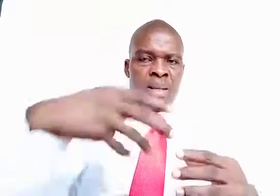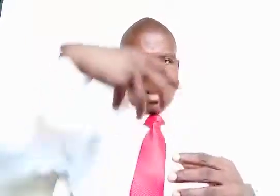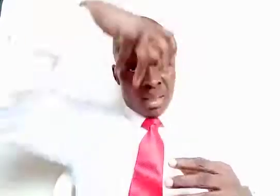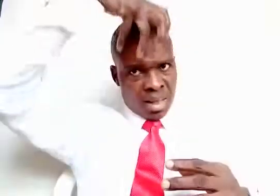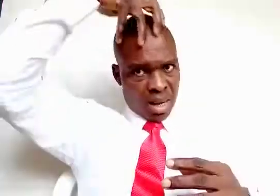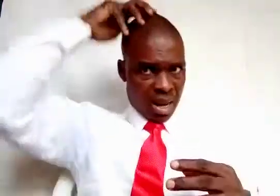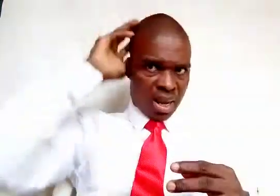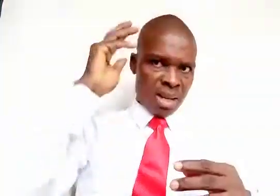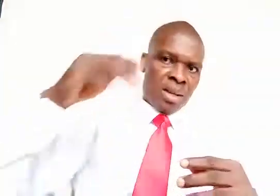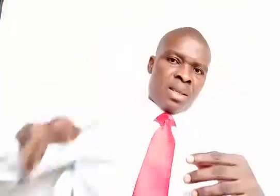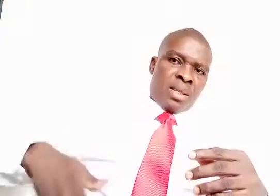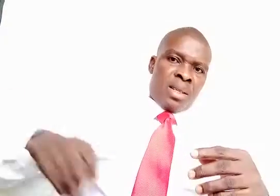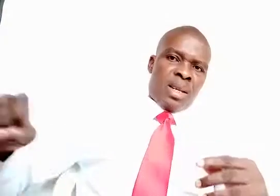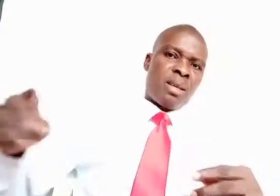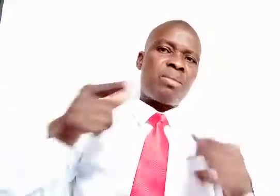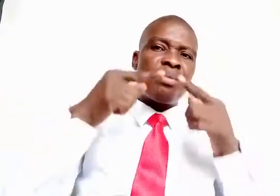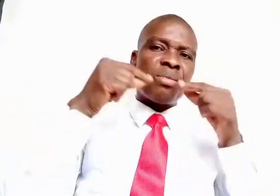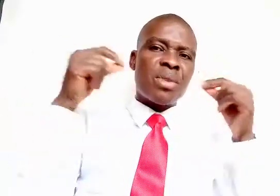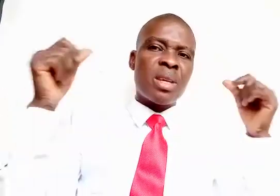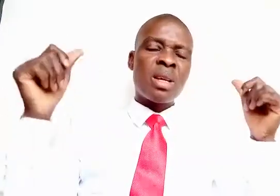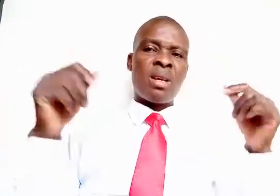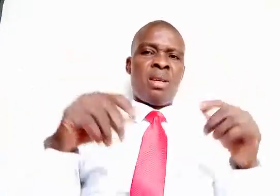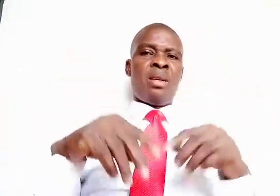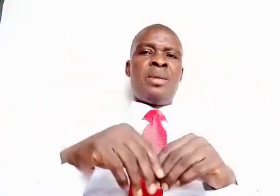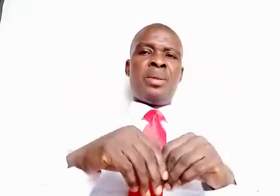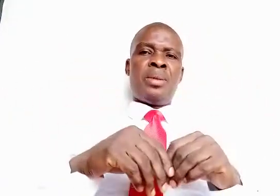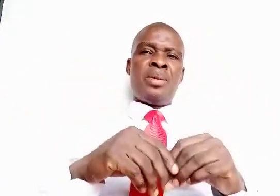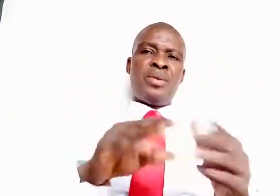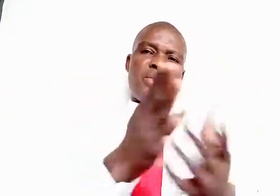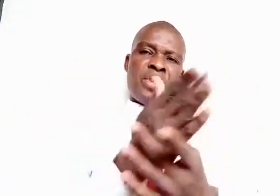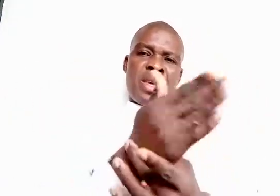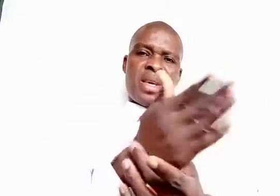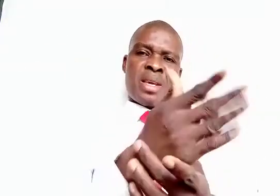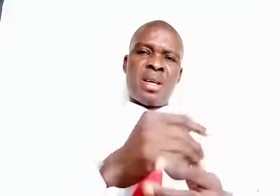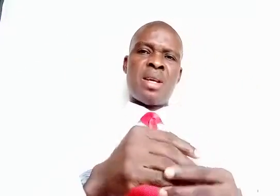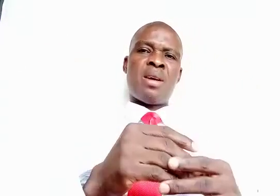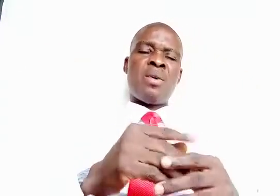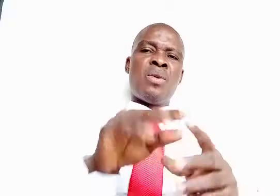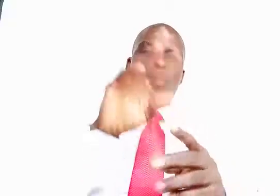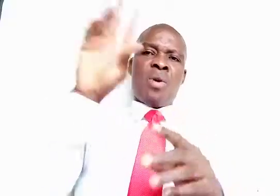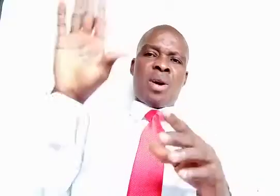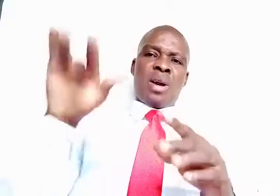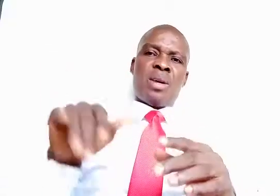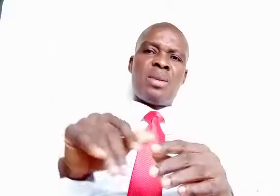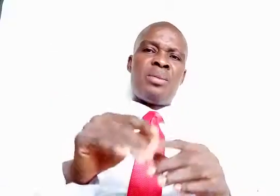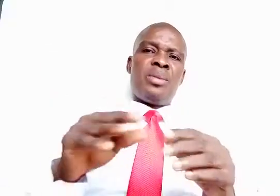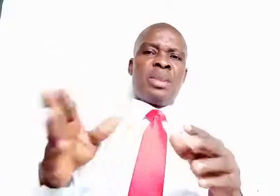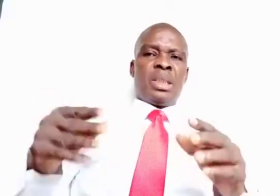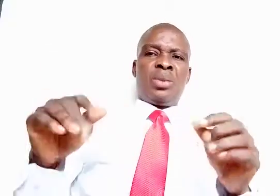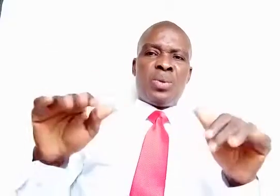dog, cat, bird, fish, wall gecko, chicken,